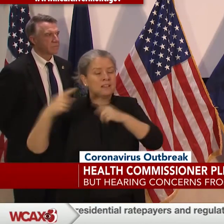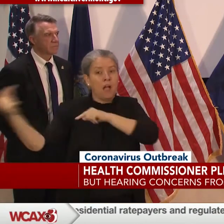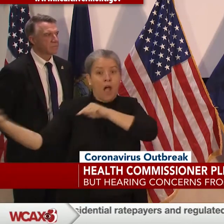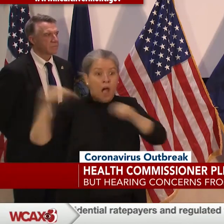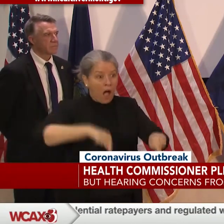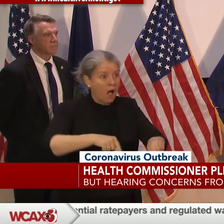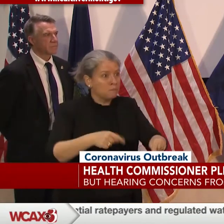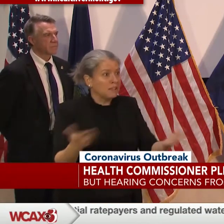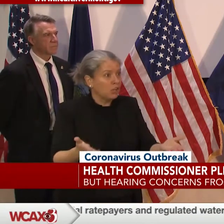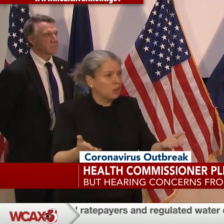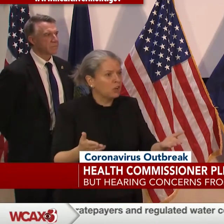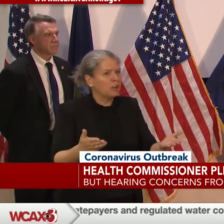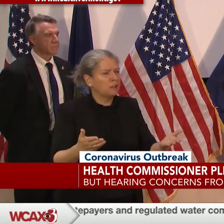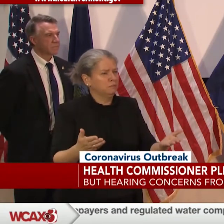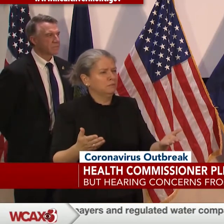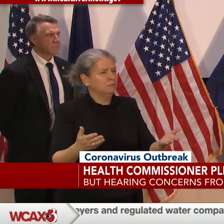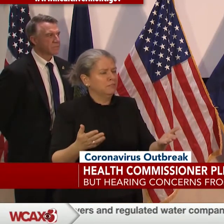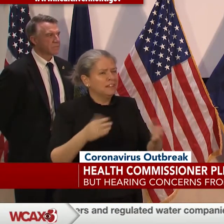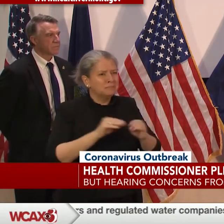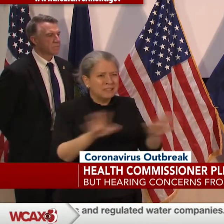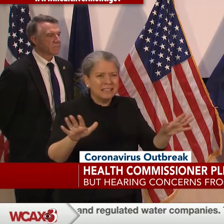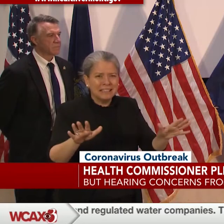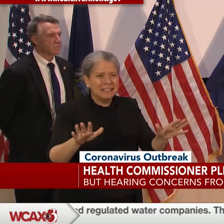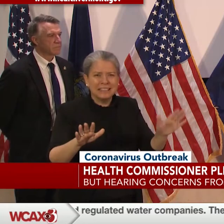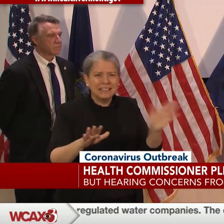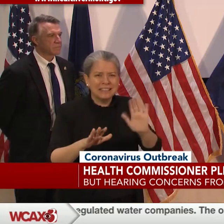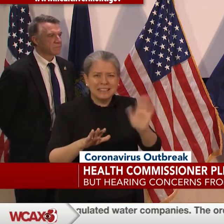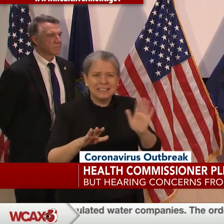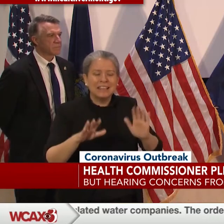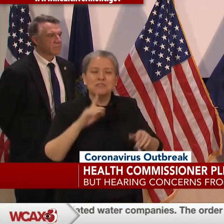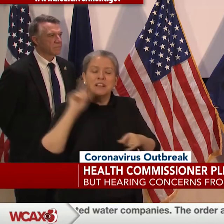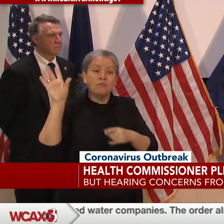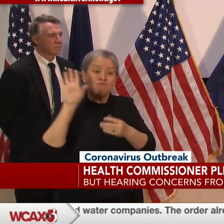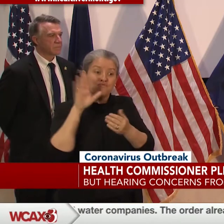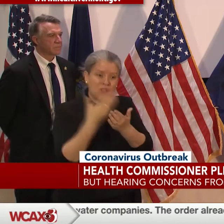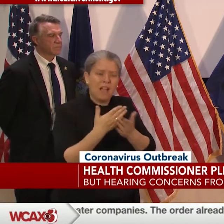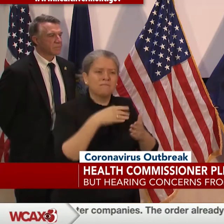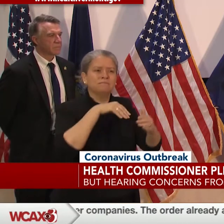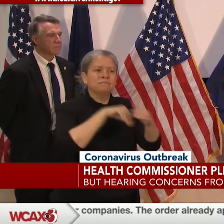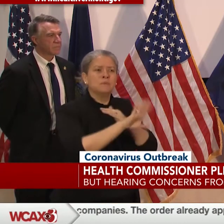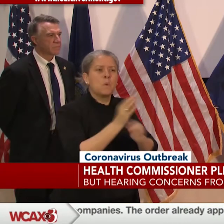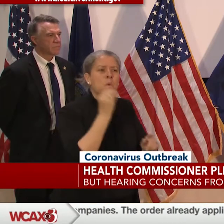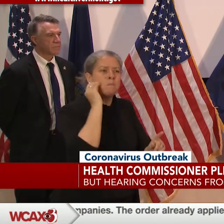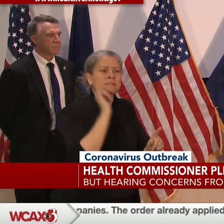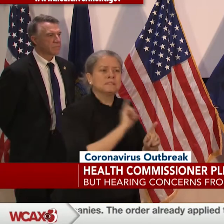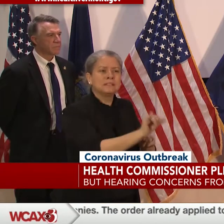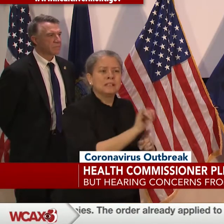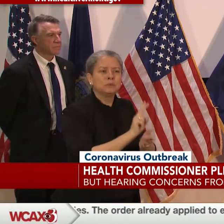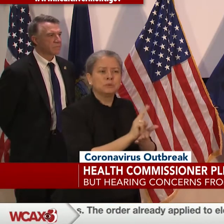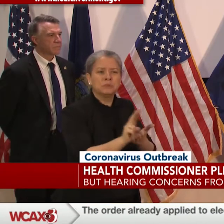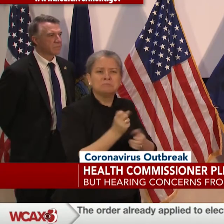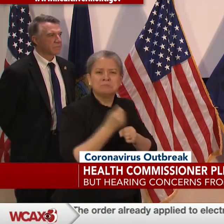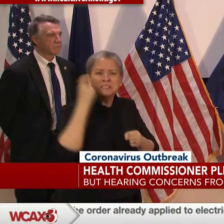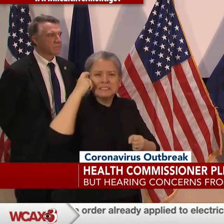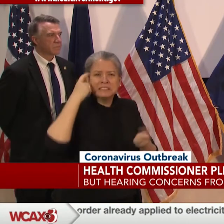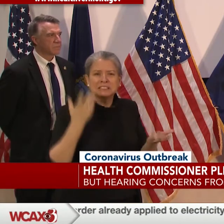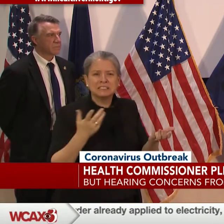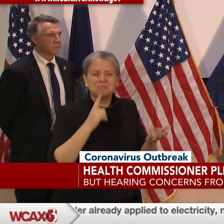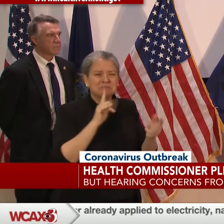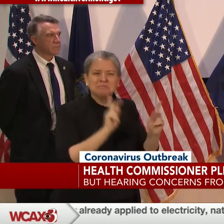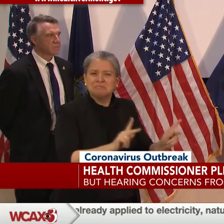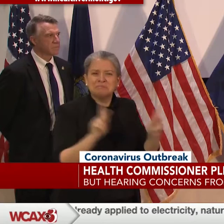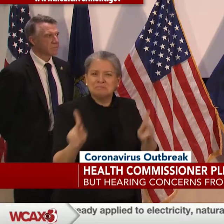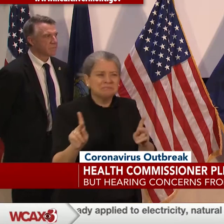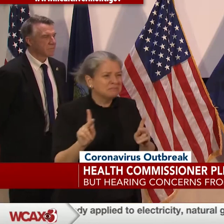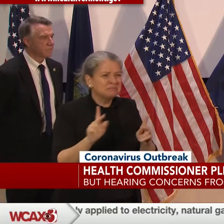sites for prolonged periods is no different than policies that you may recall are just a few weeks